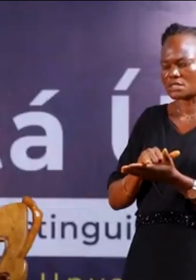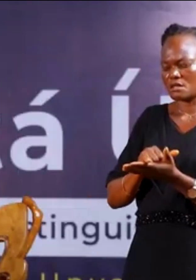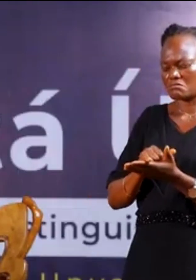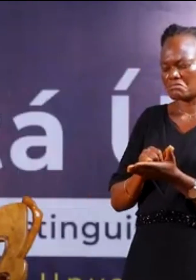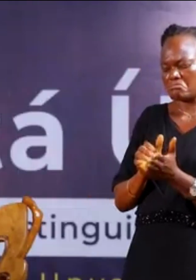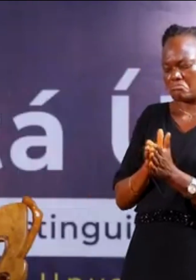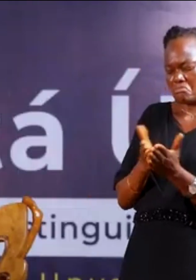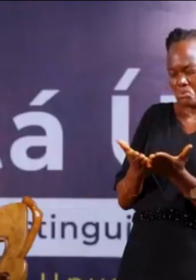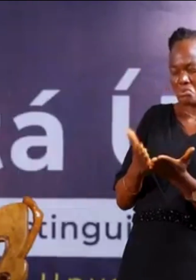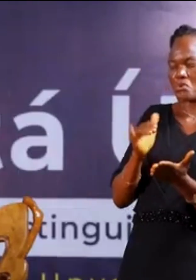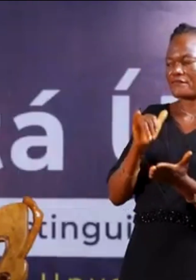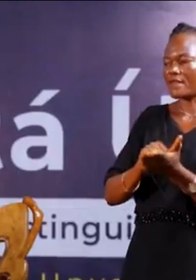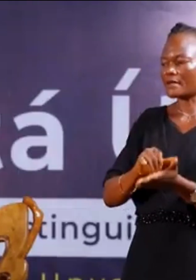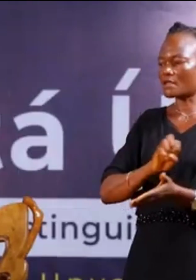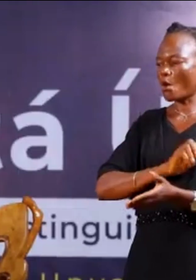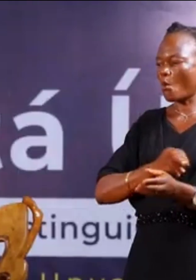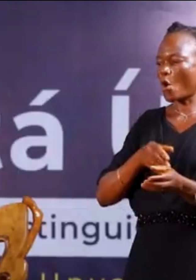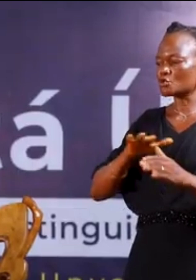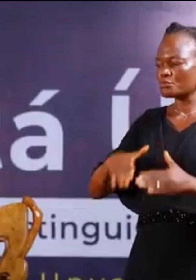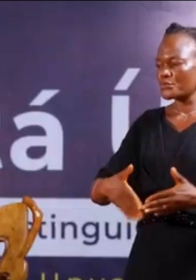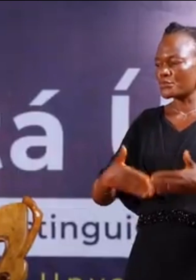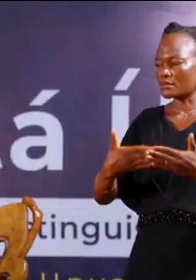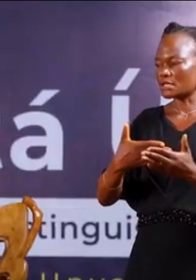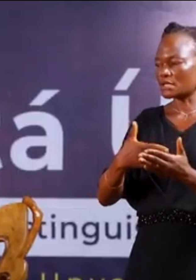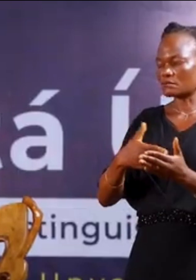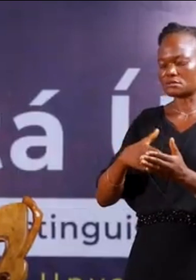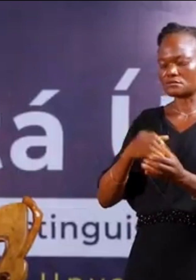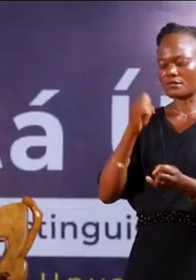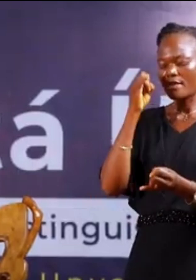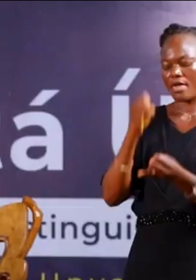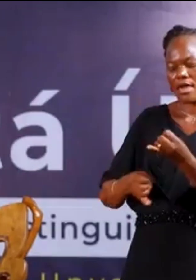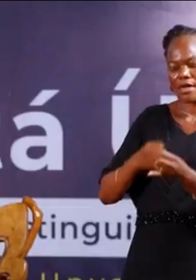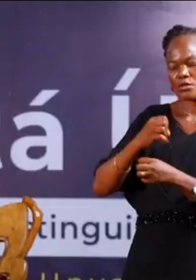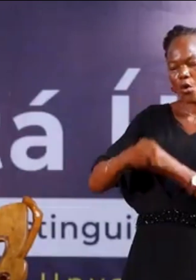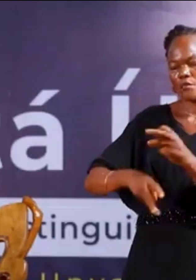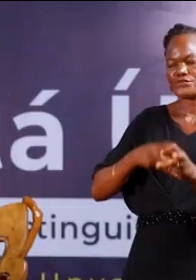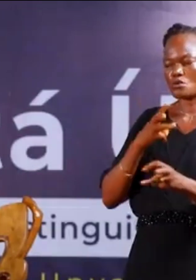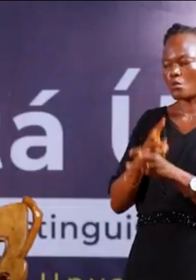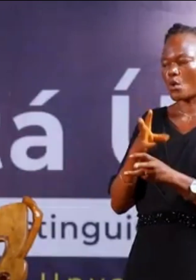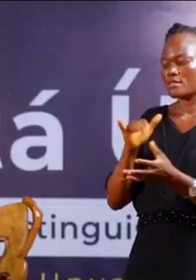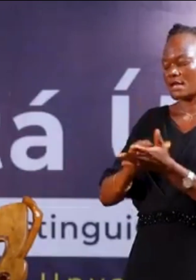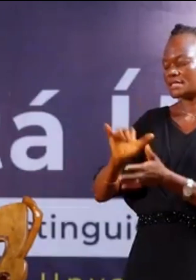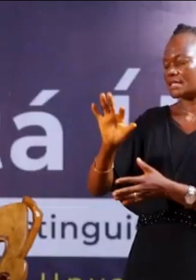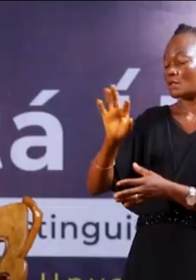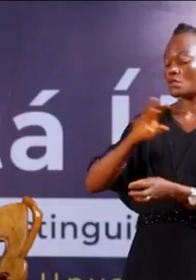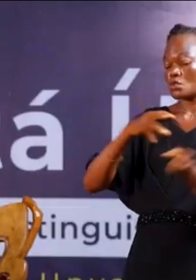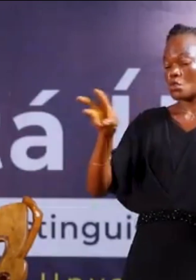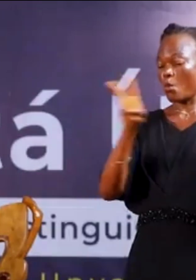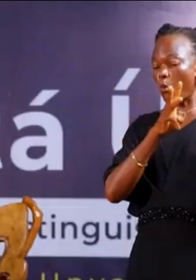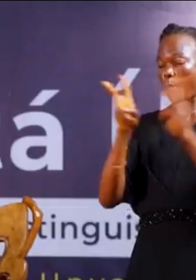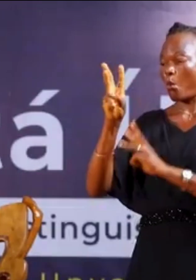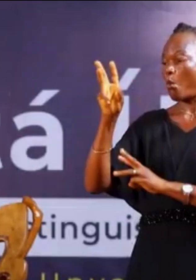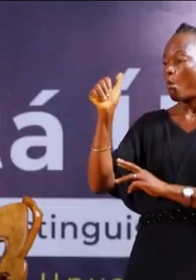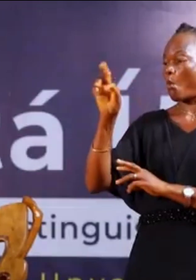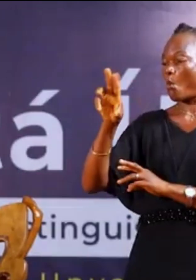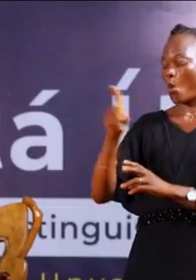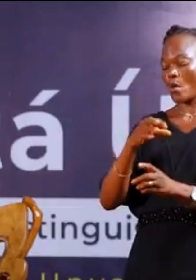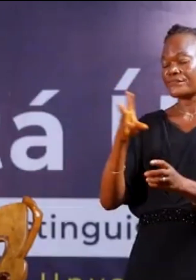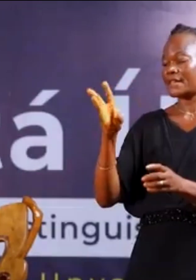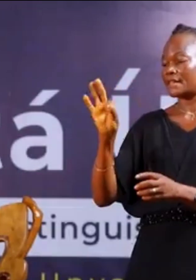published in towards the end of the war in 1967, and how